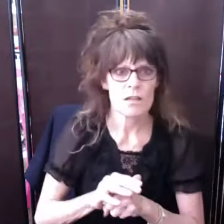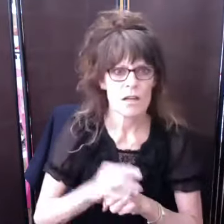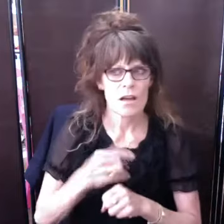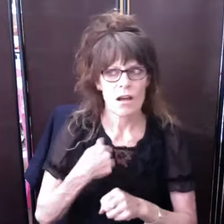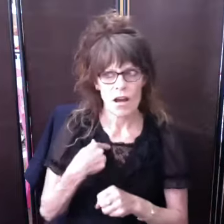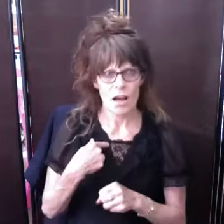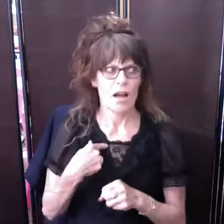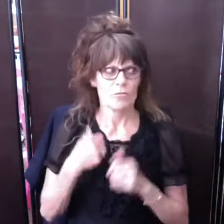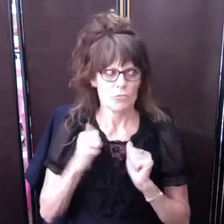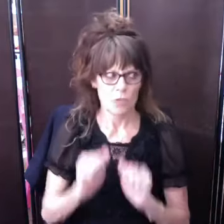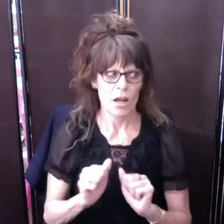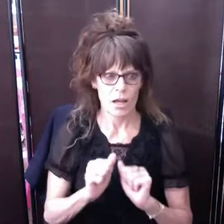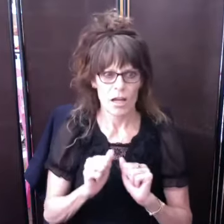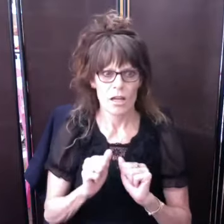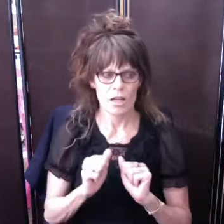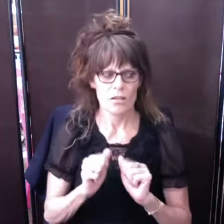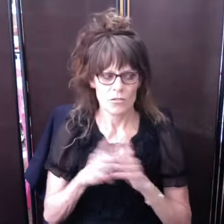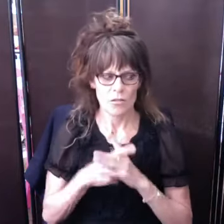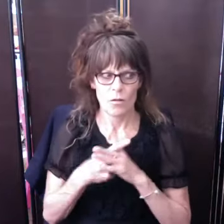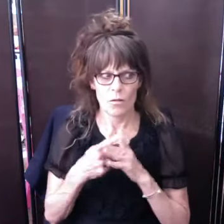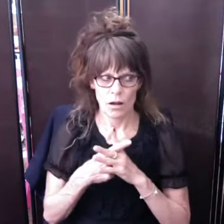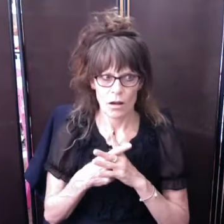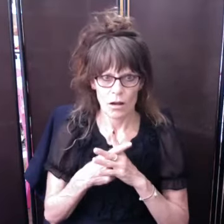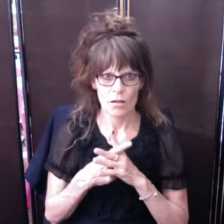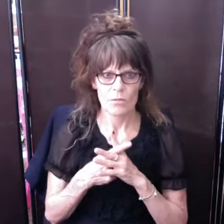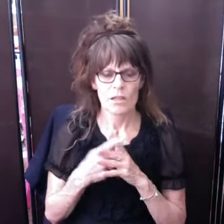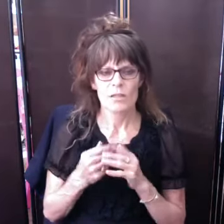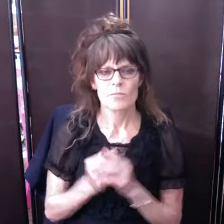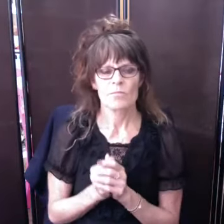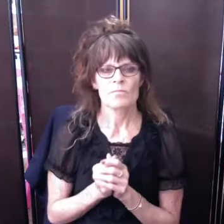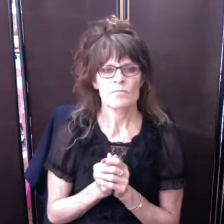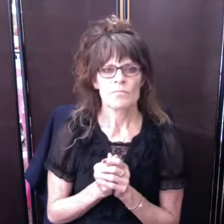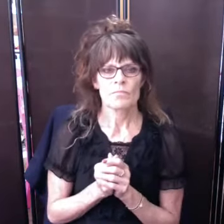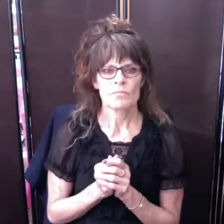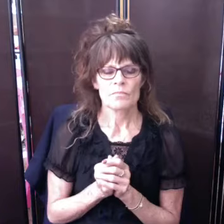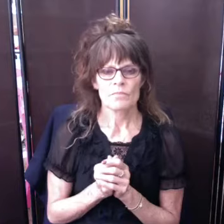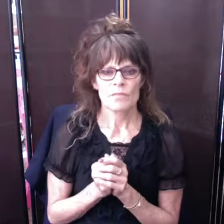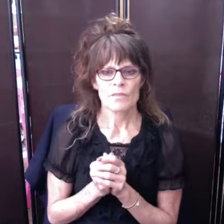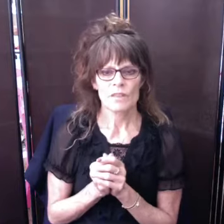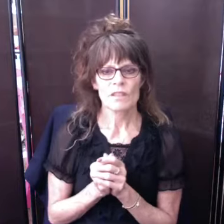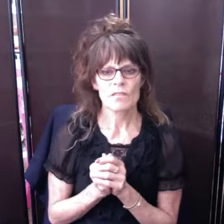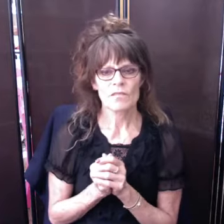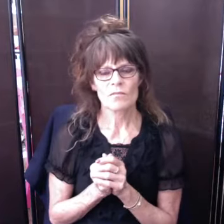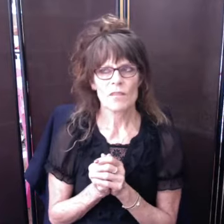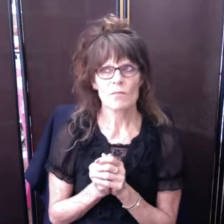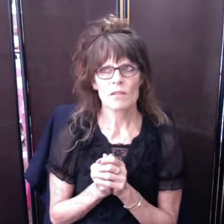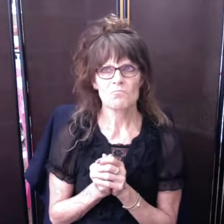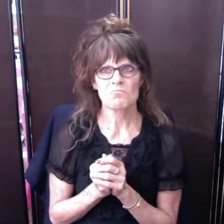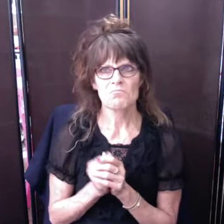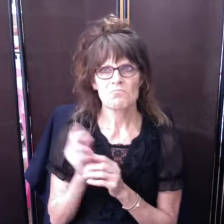of my ability to form my words around one as well. Our interchange probably took all of 2, possibly 3